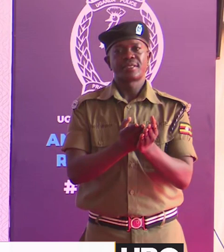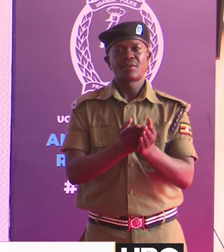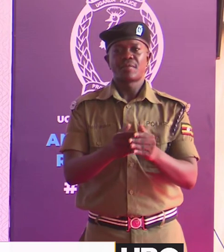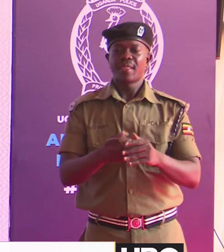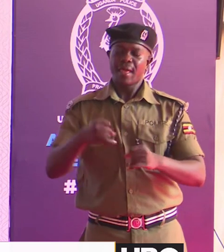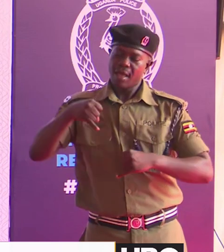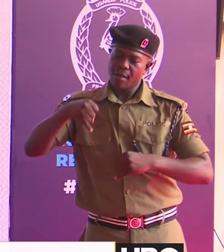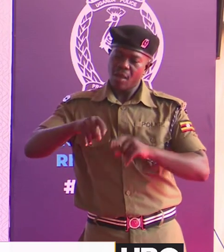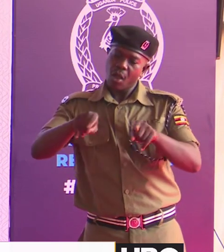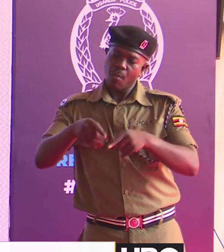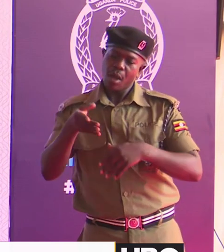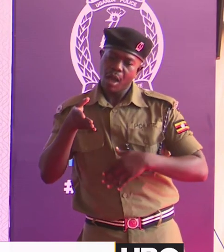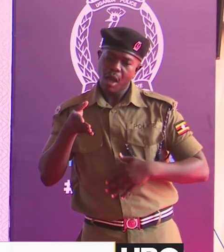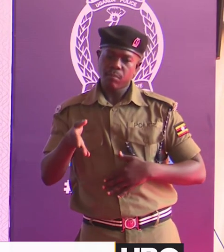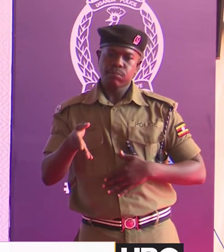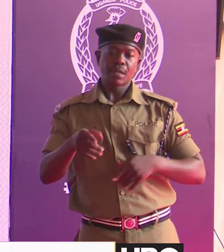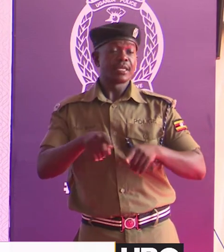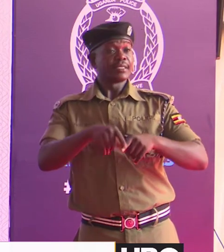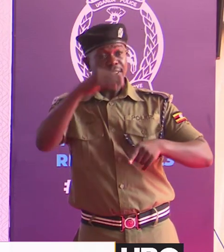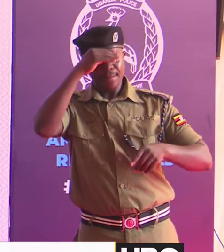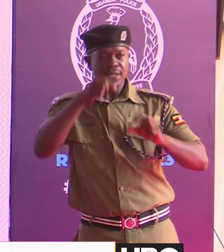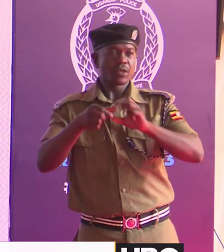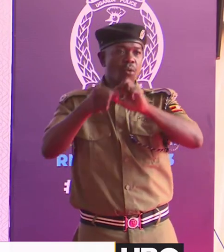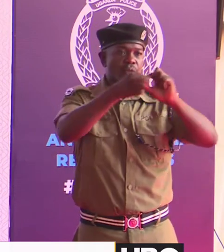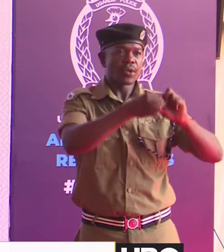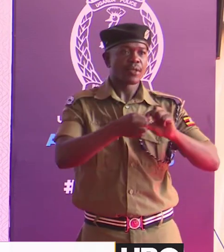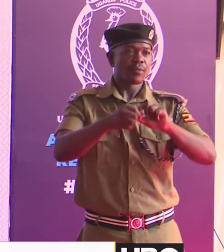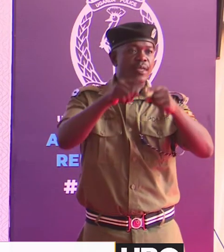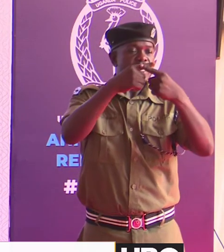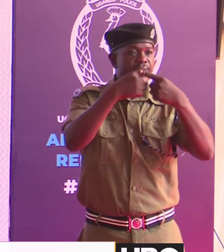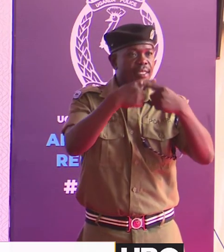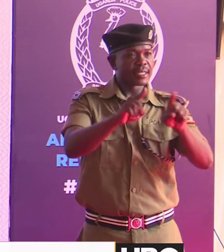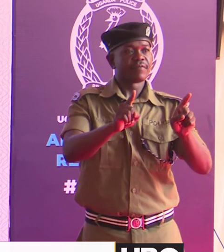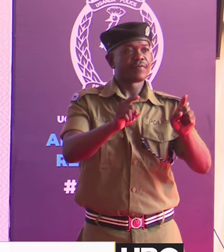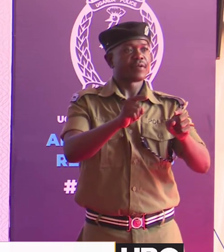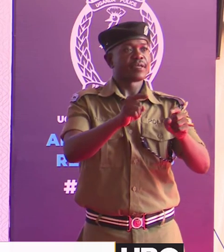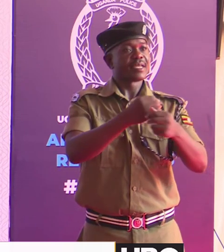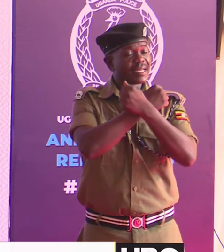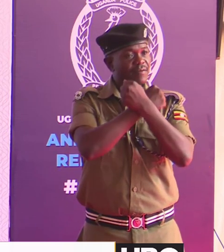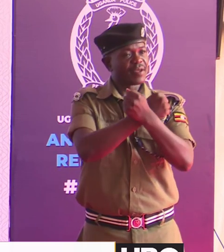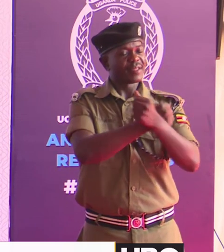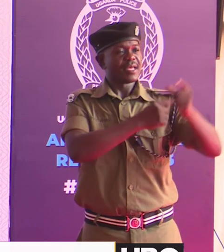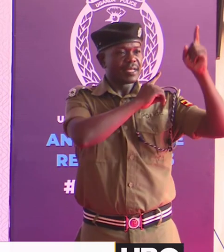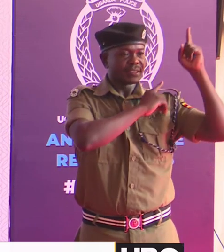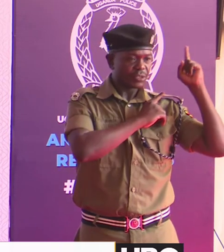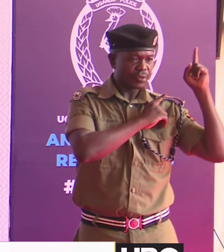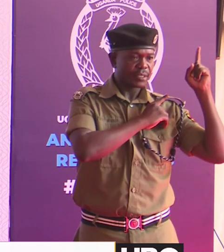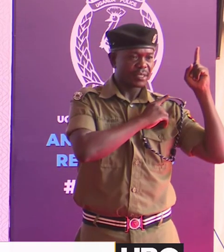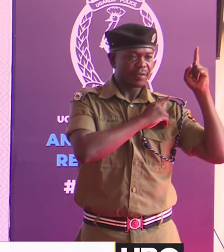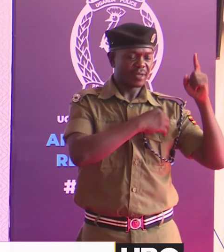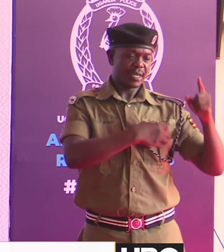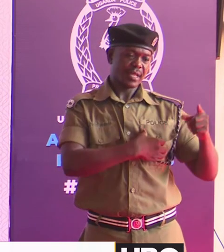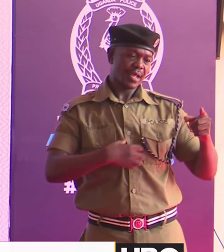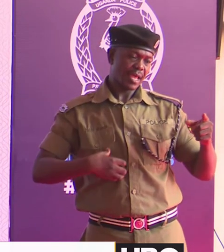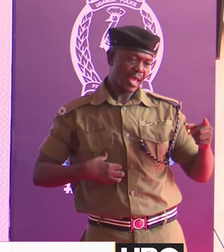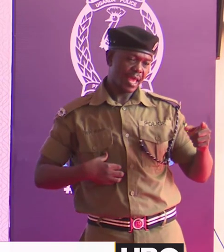Also, the police, in coordination with the sister statute agencies, such as the UPDF, prisons, SFC, JIC,